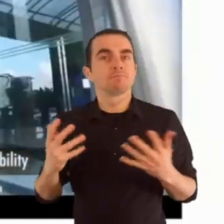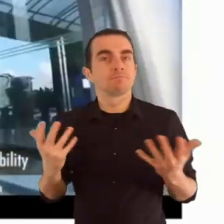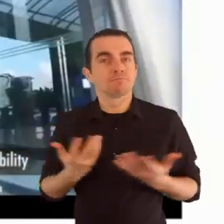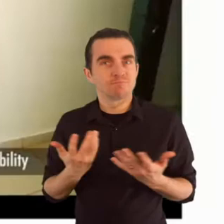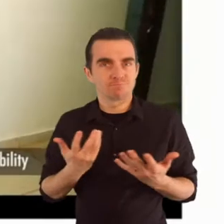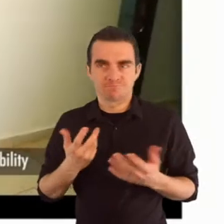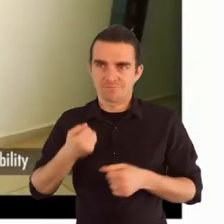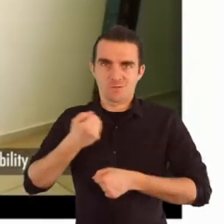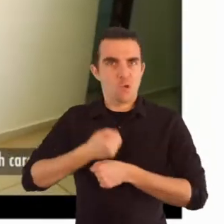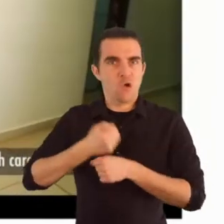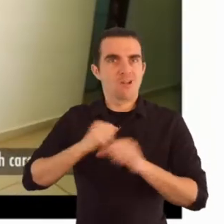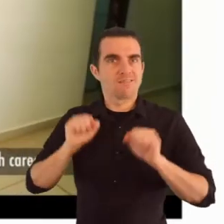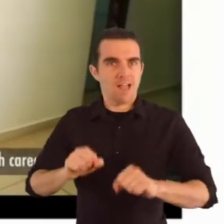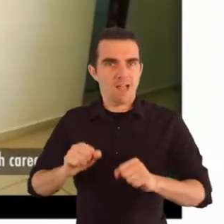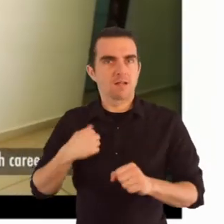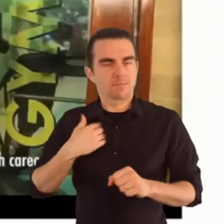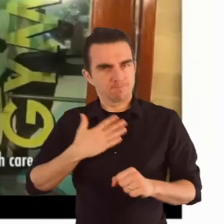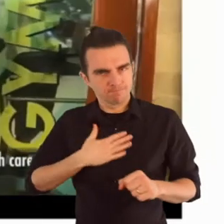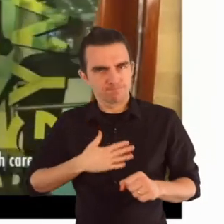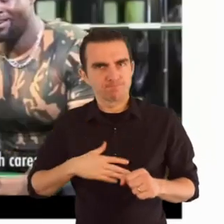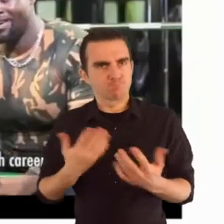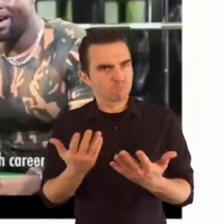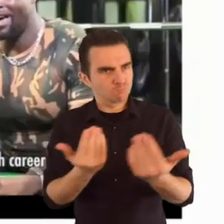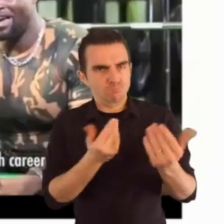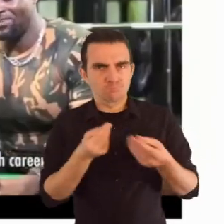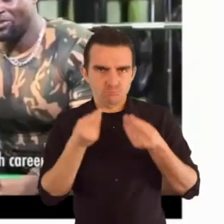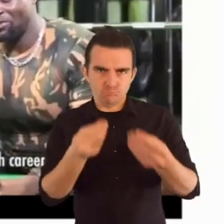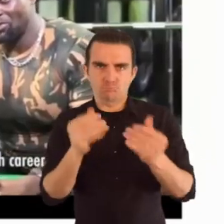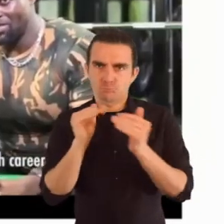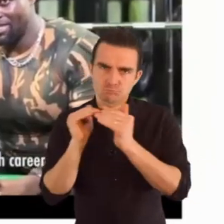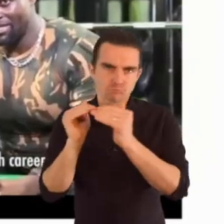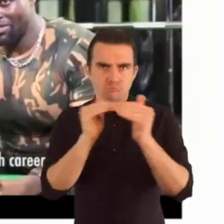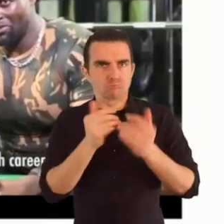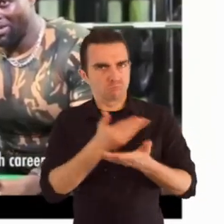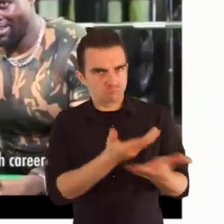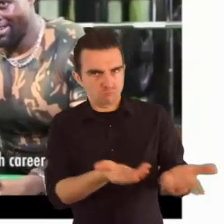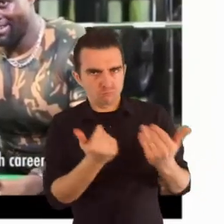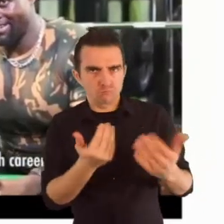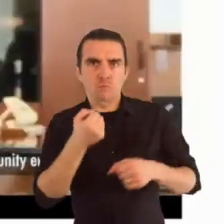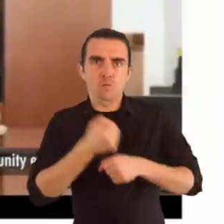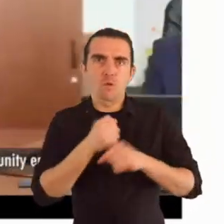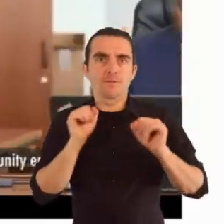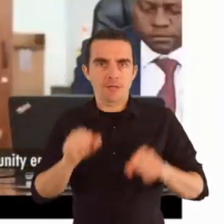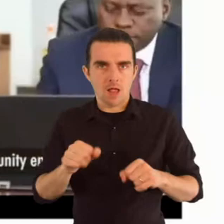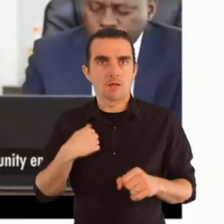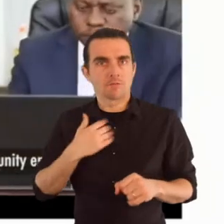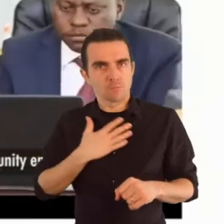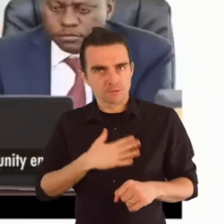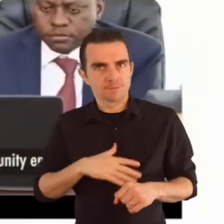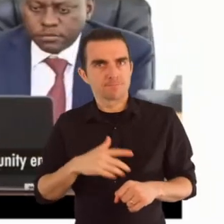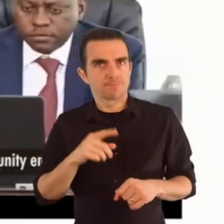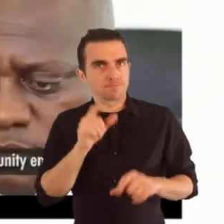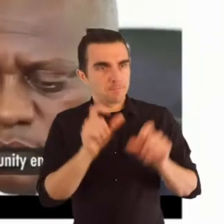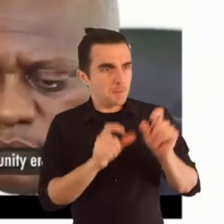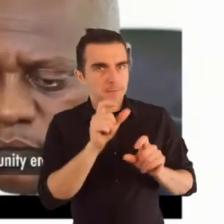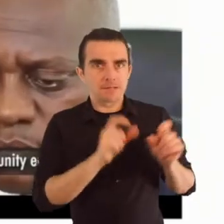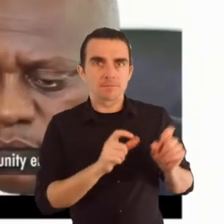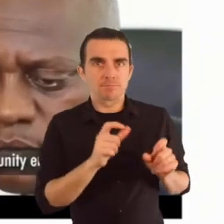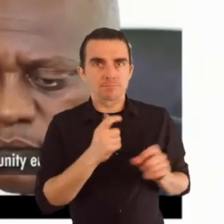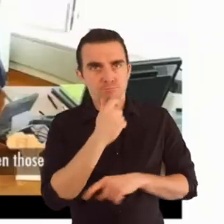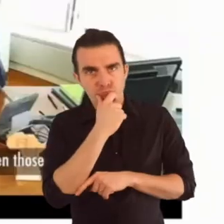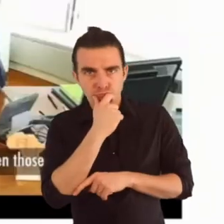with disabilities get a lifeline opportunity through career. We are committed to be an equal opportunity